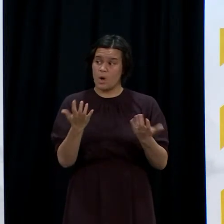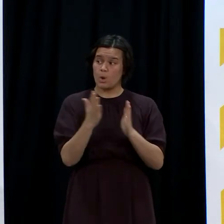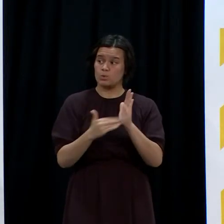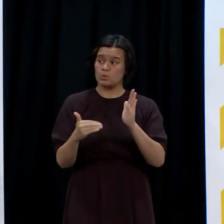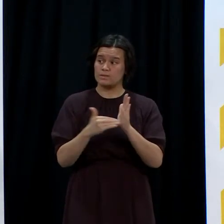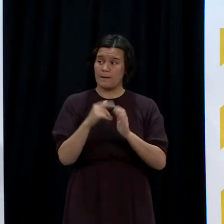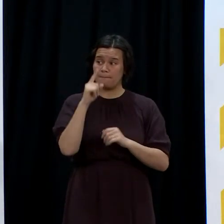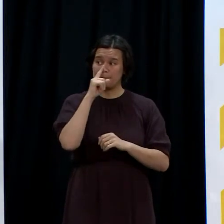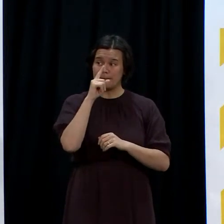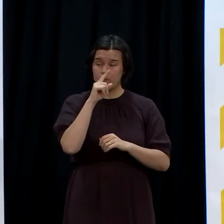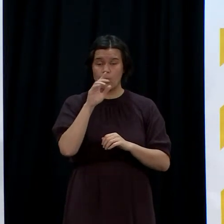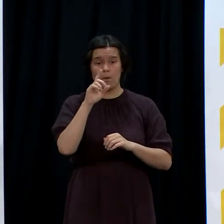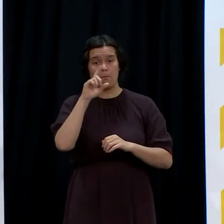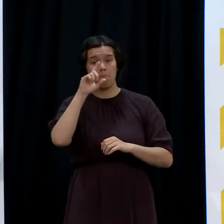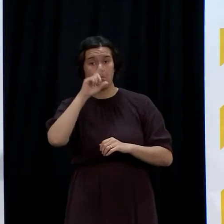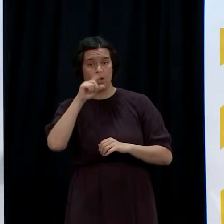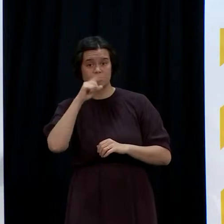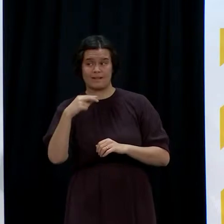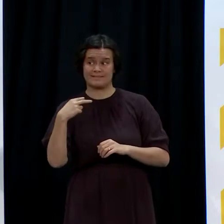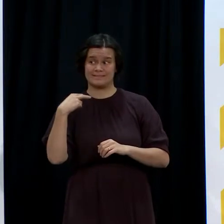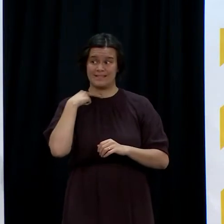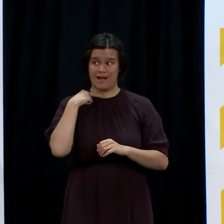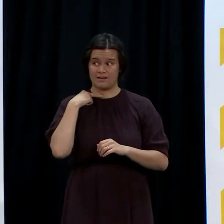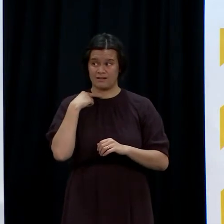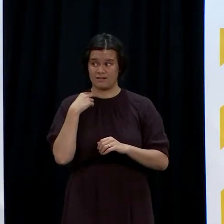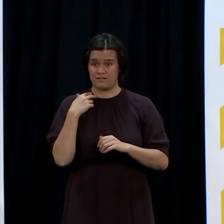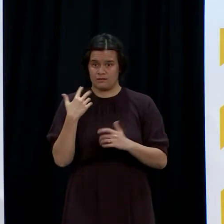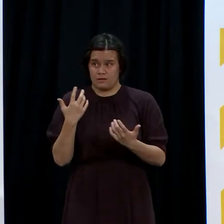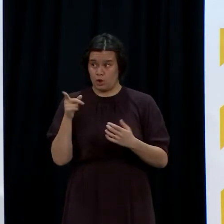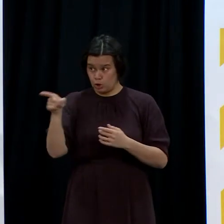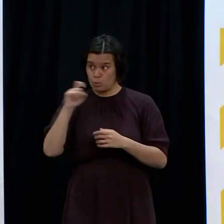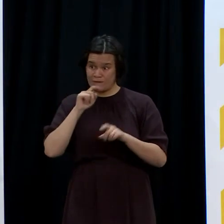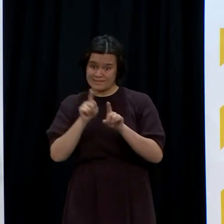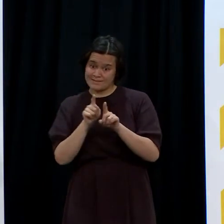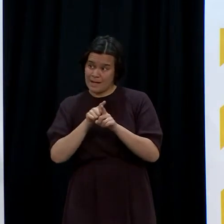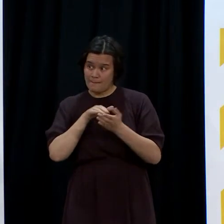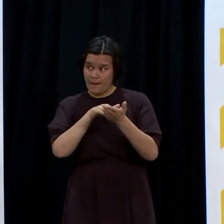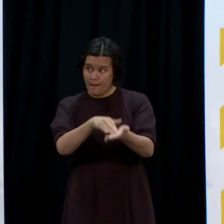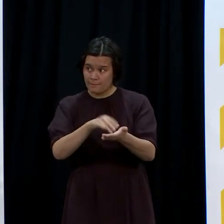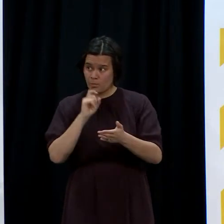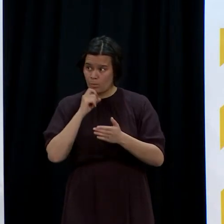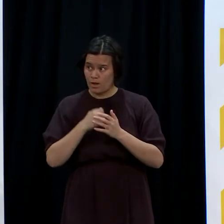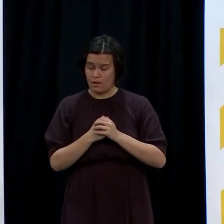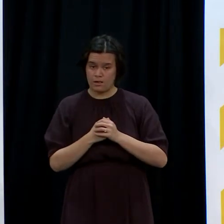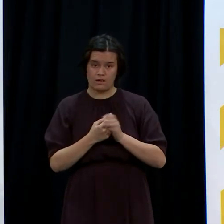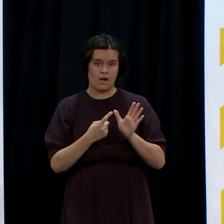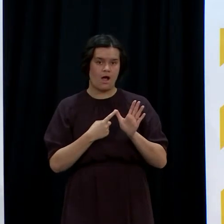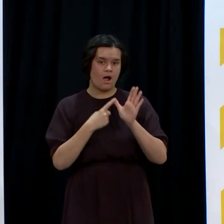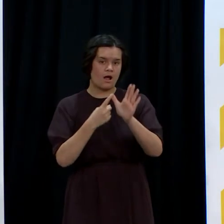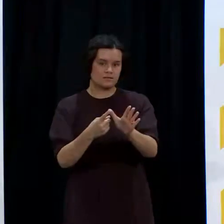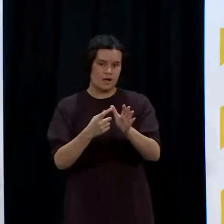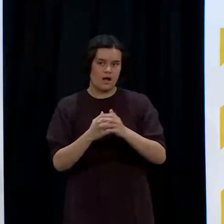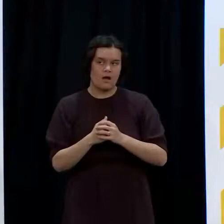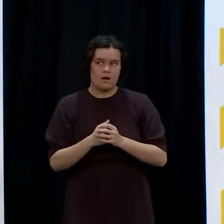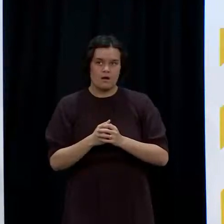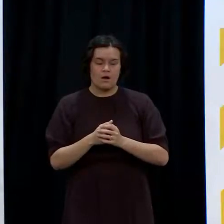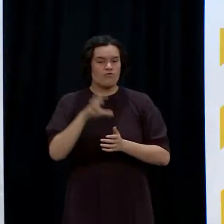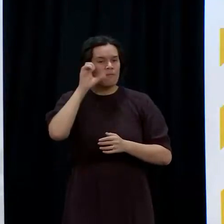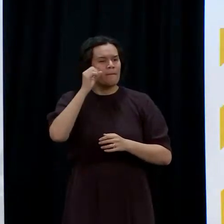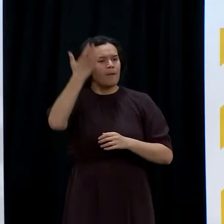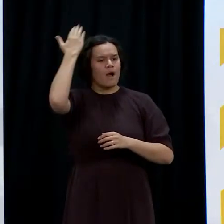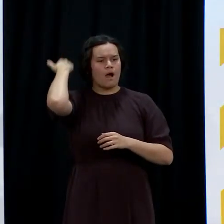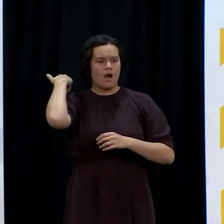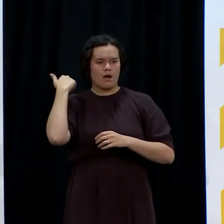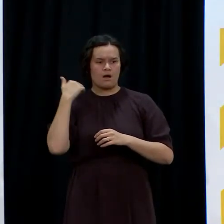and Afghans out on a commercial flight? So we've been continuing to work since the rescue flights that we